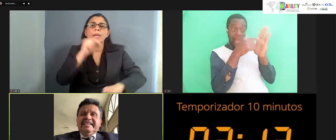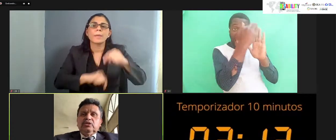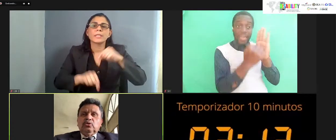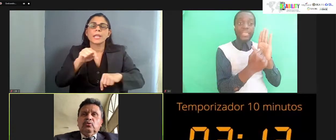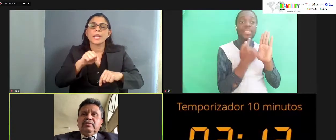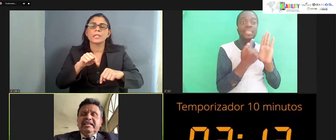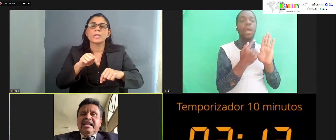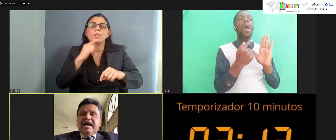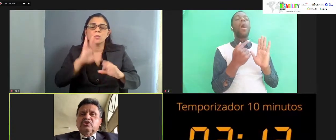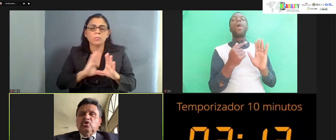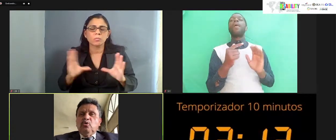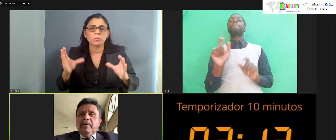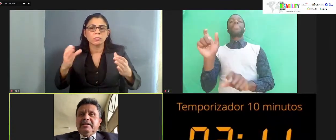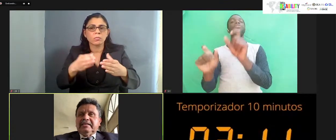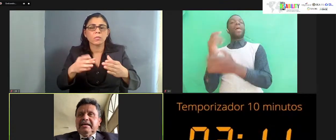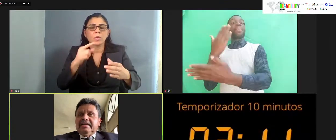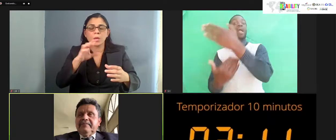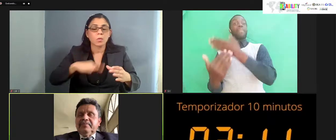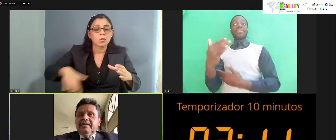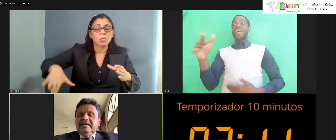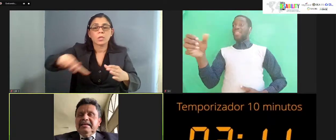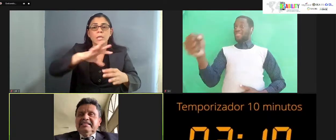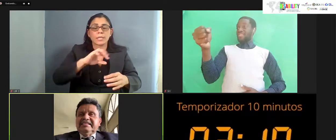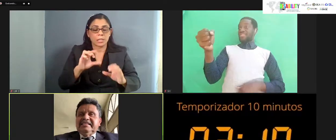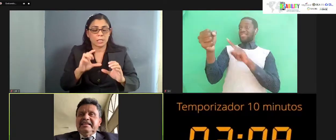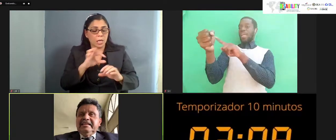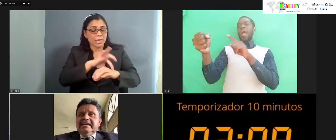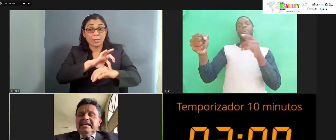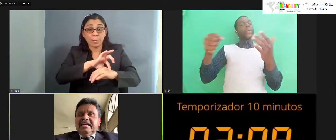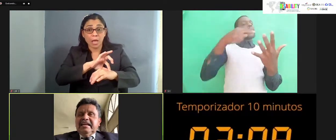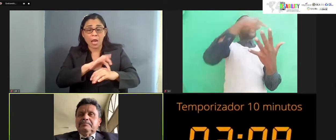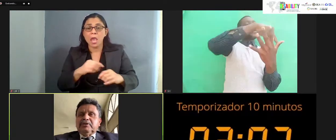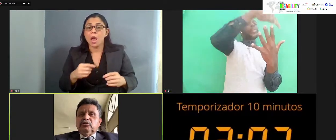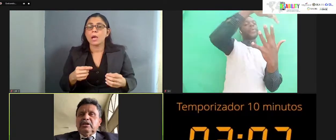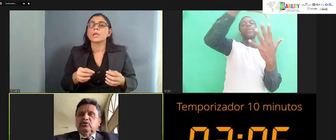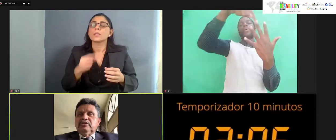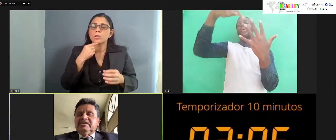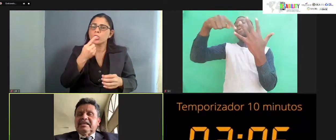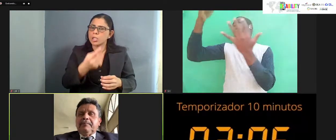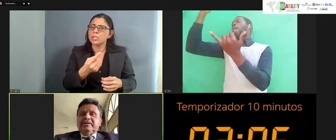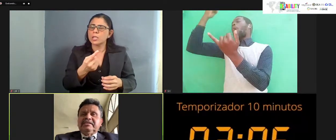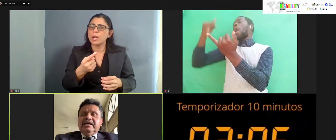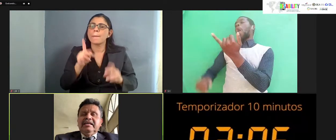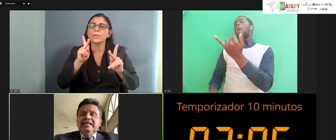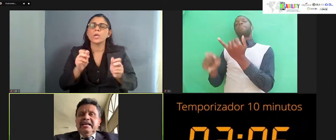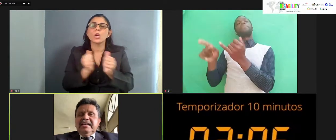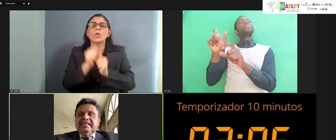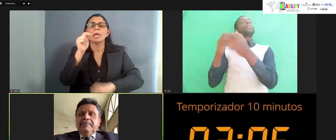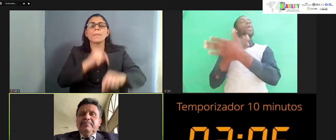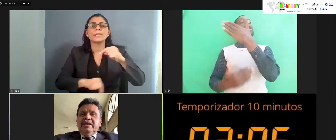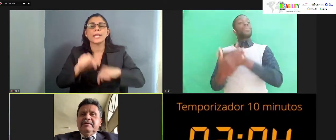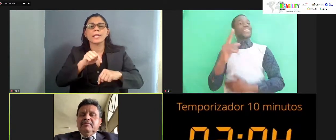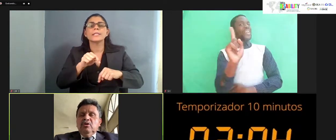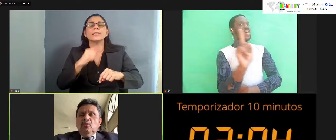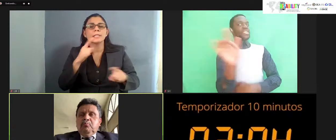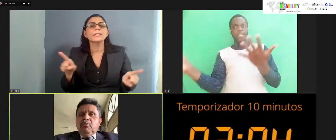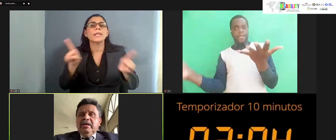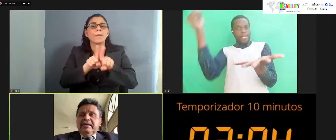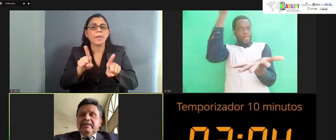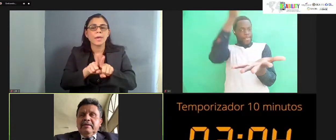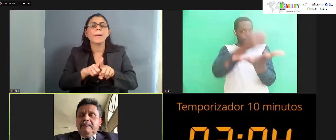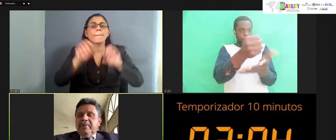persons with disabilities in the center of humanitarian action meaning persons with